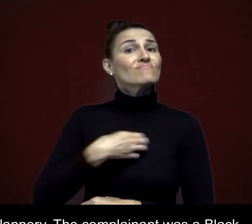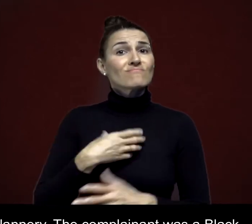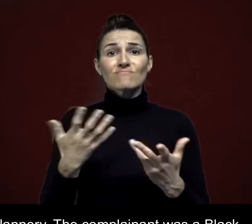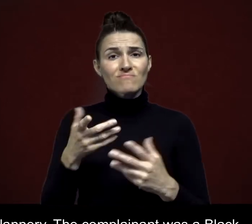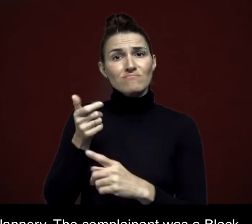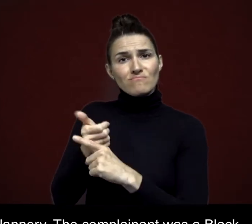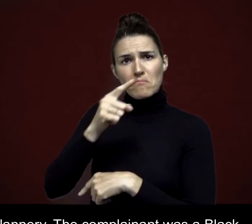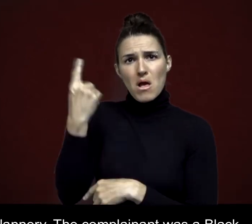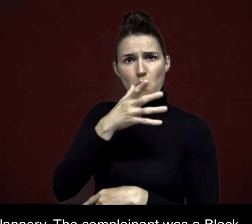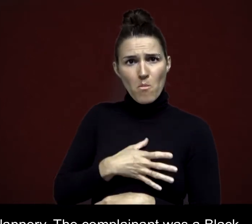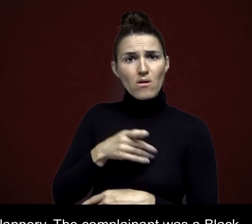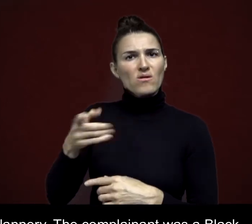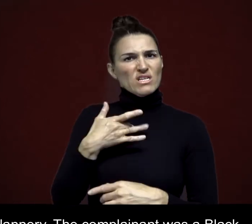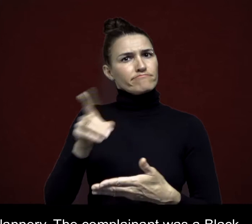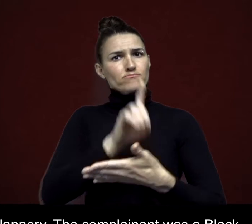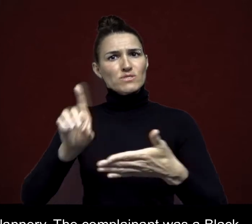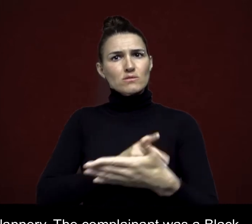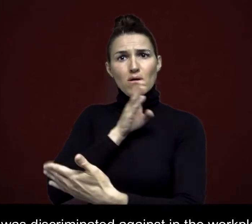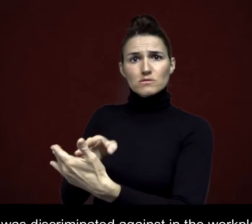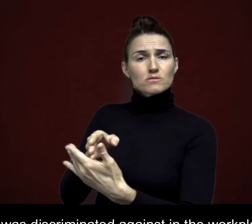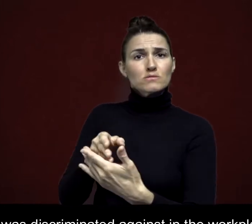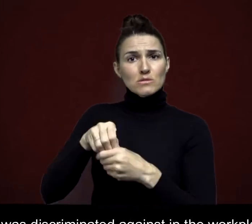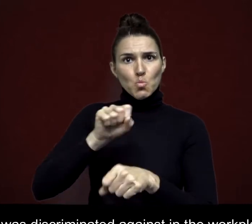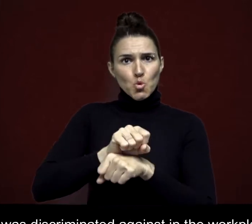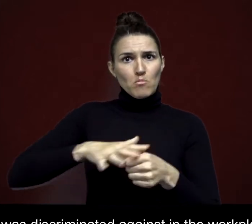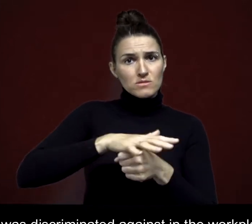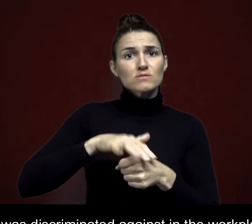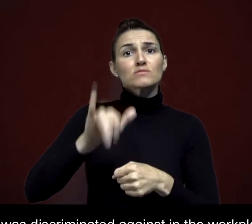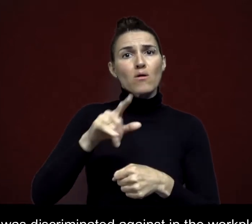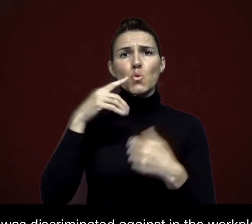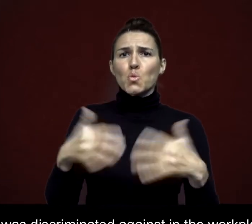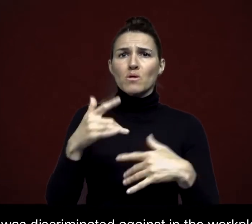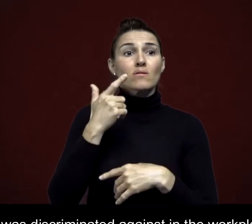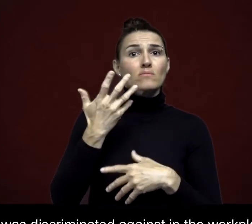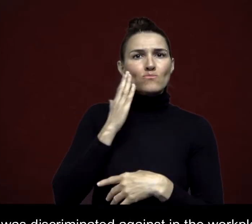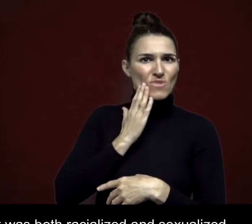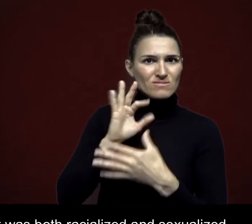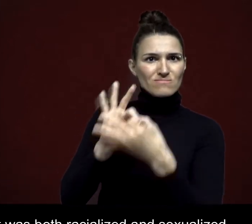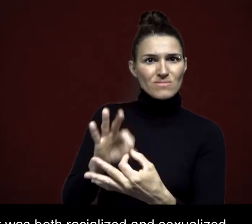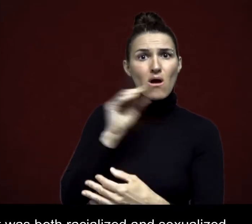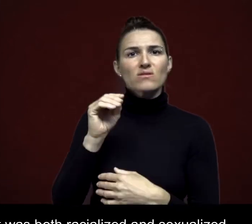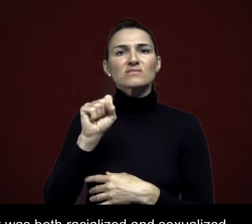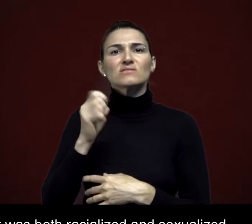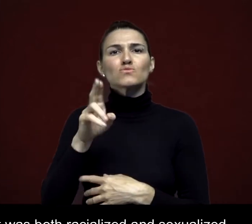Baylis Flannery. The complainant was a Black woman who was discriminated against in the workplace in a way that was both racialized